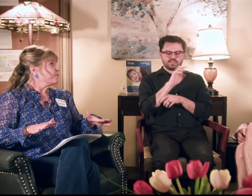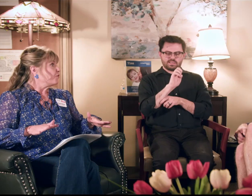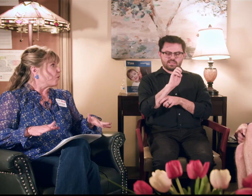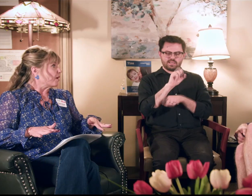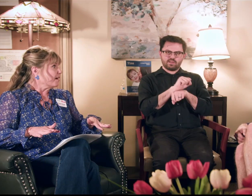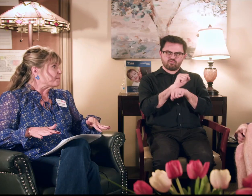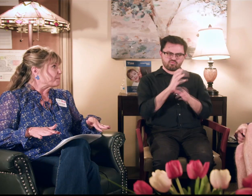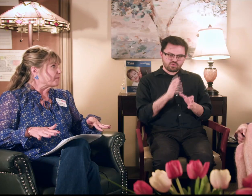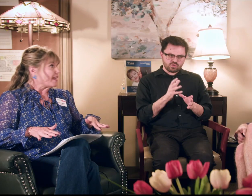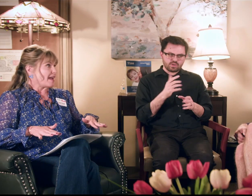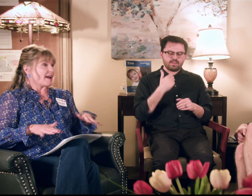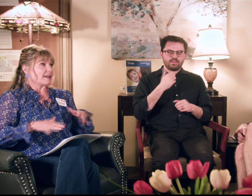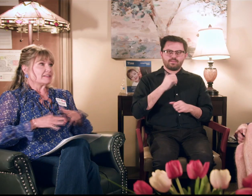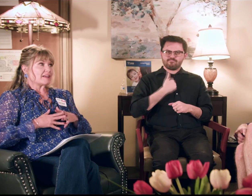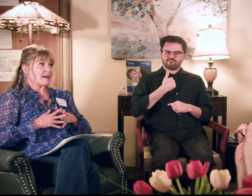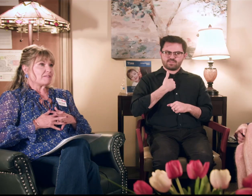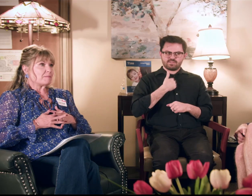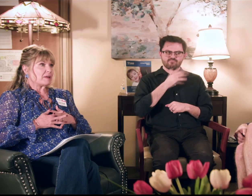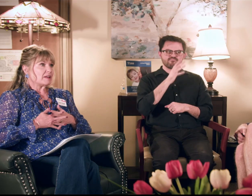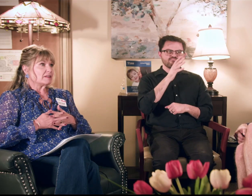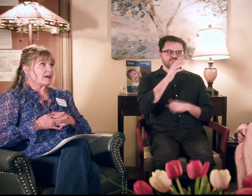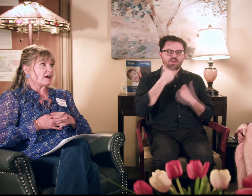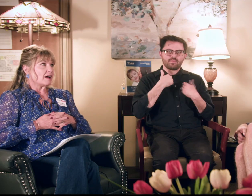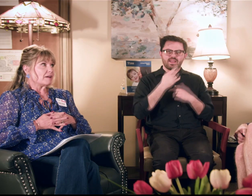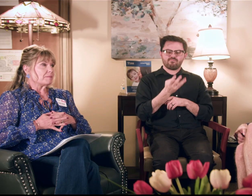I'm a mom of 4, and